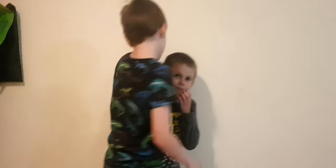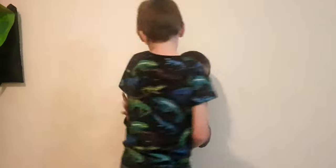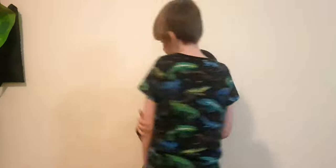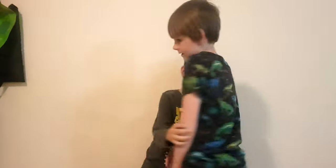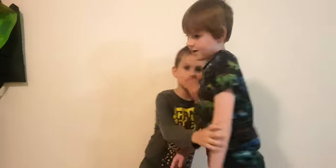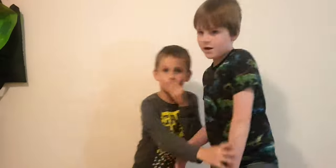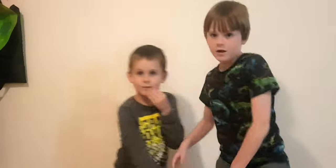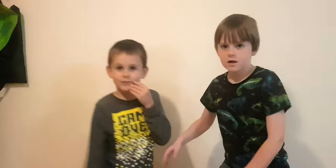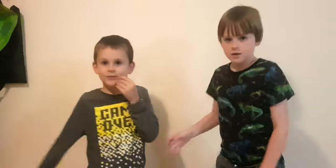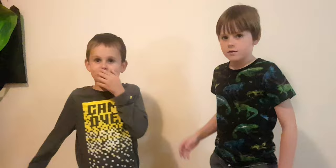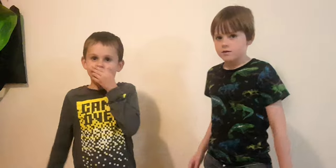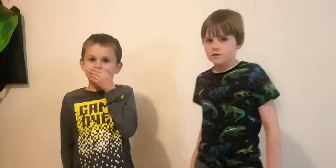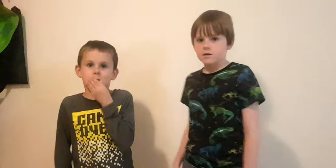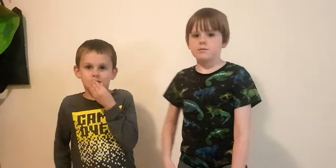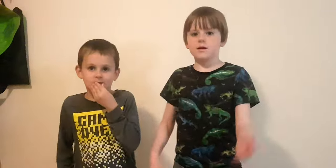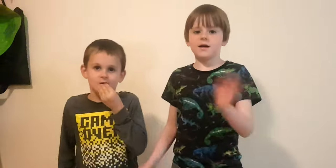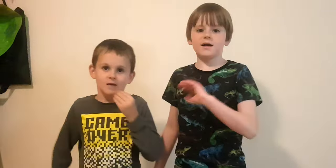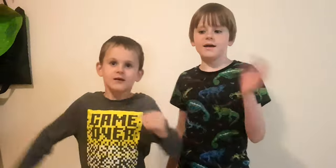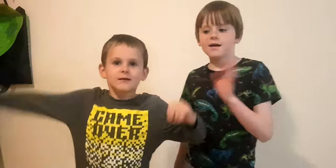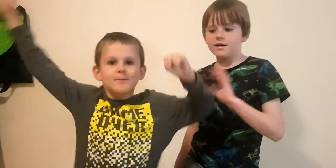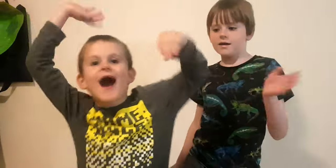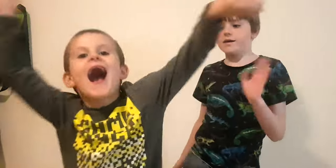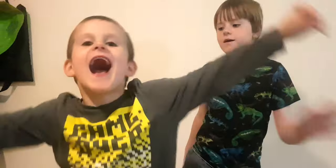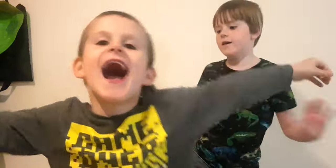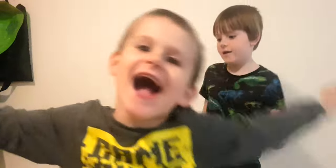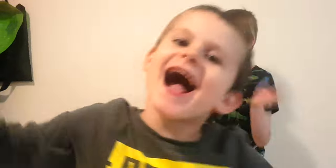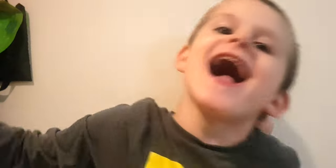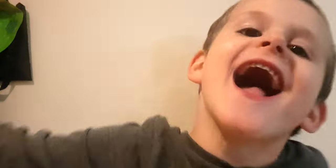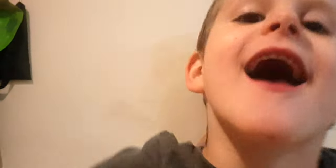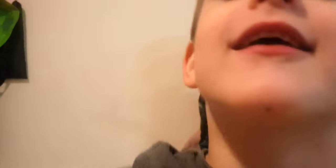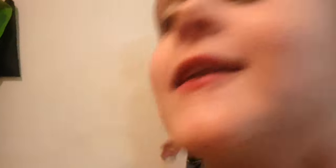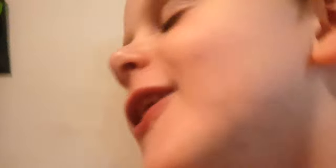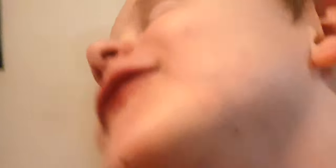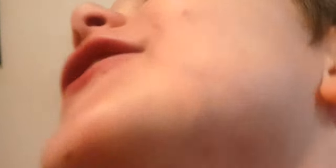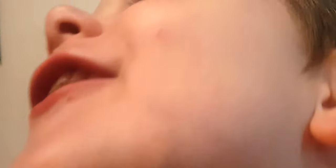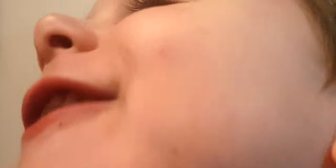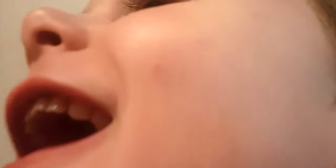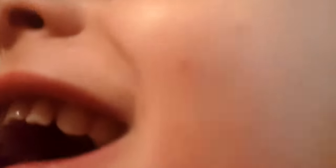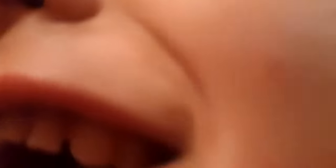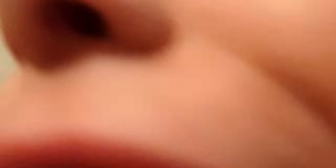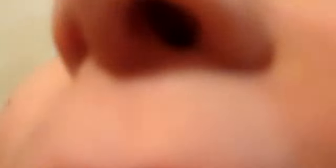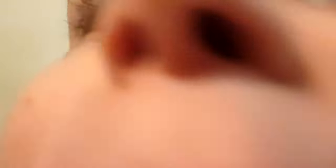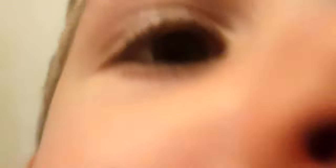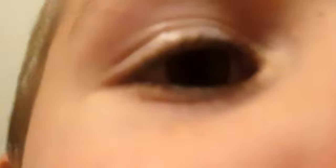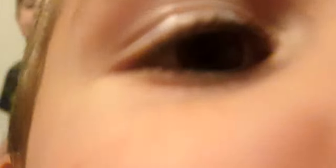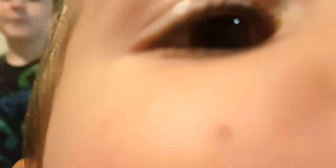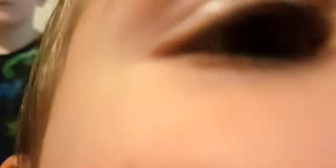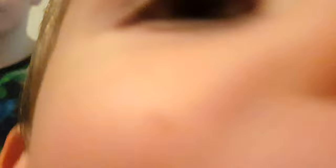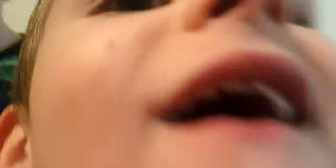Okay, thanks. You want to wave goodbye? Bye. Bye. Love you guys. Mwah.